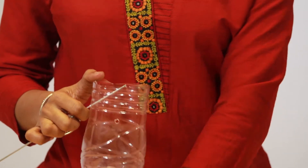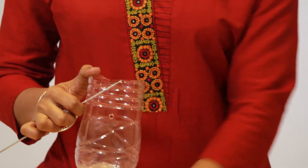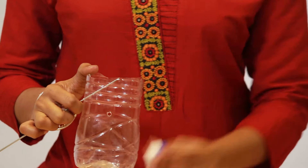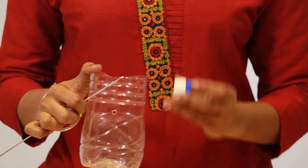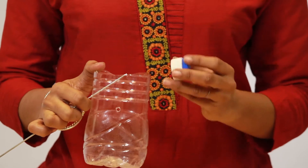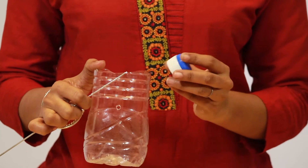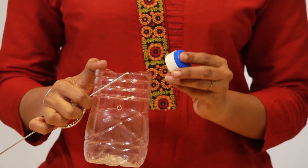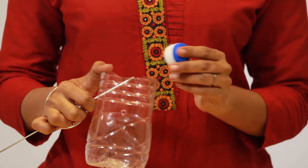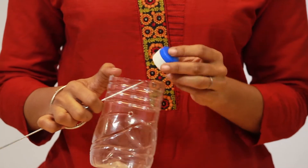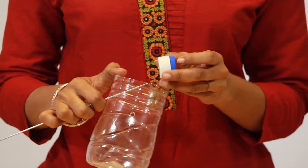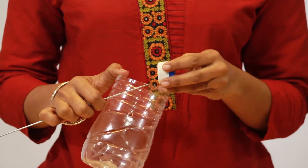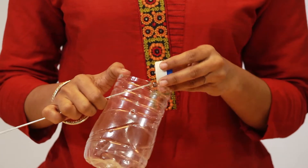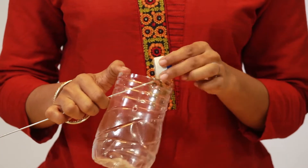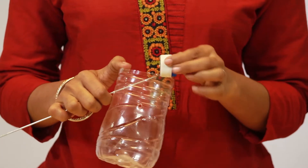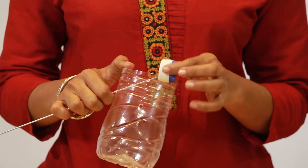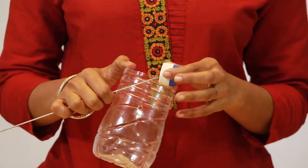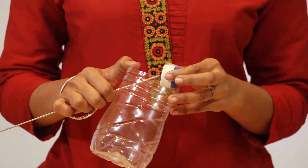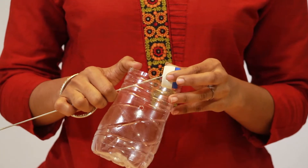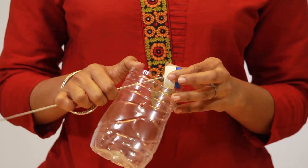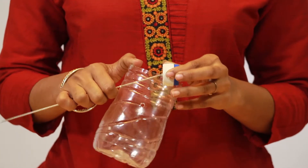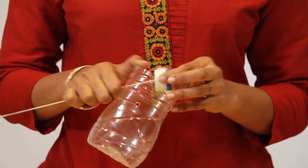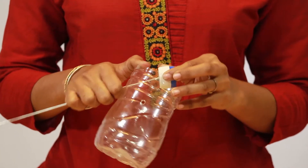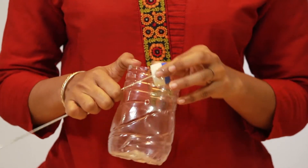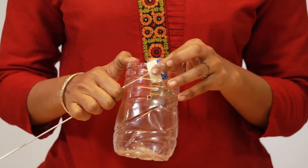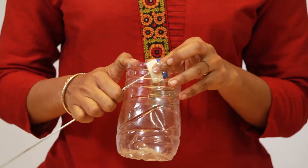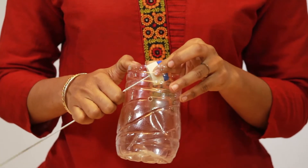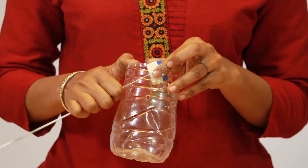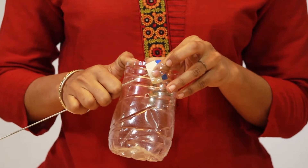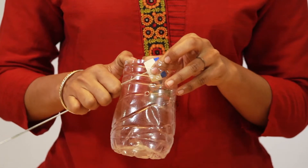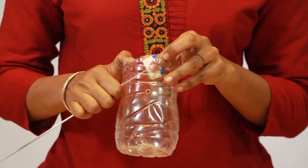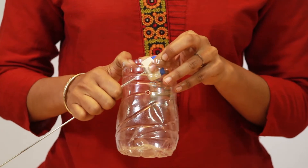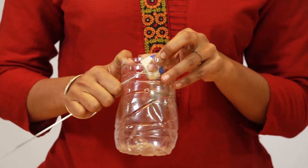and now through the holes in the caps